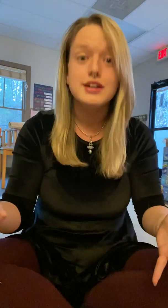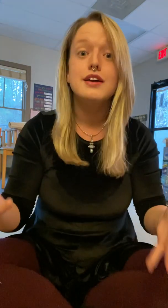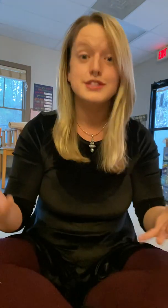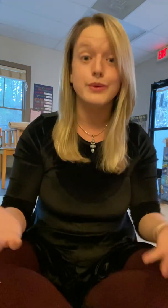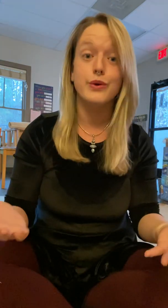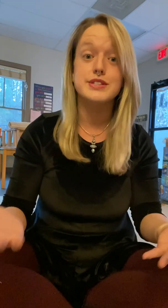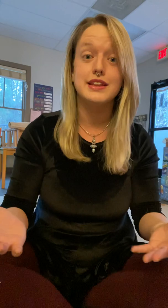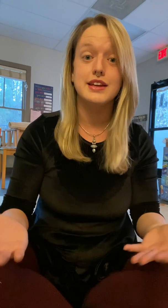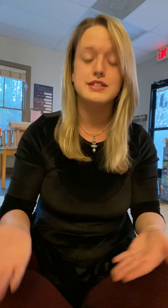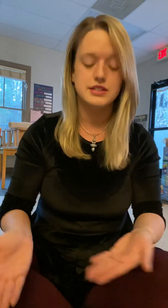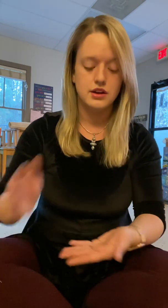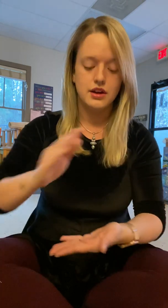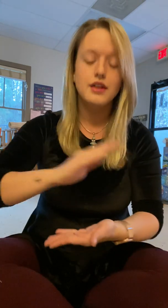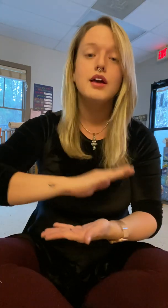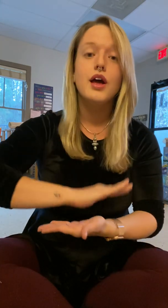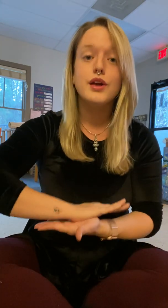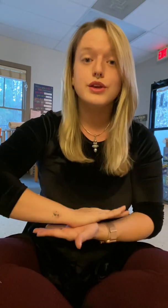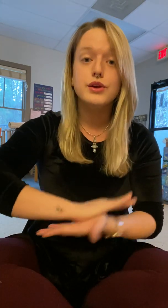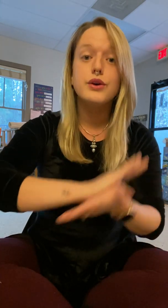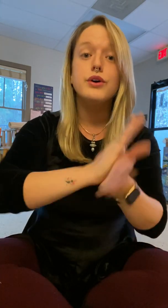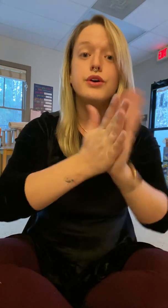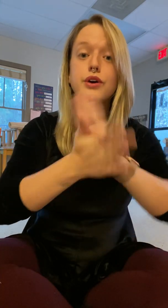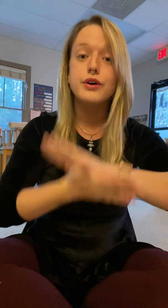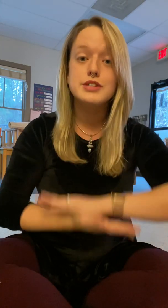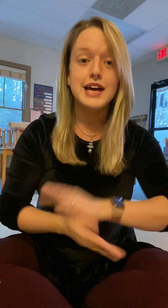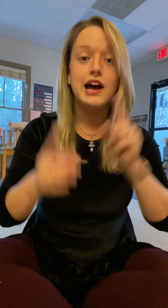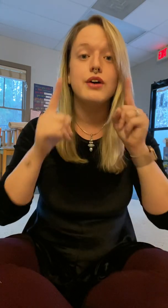So it goes like this. You'll go down in